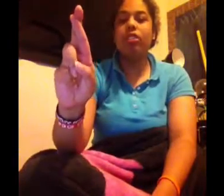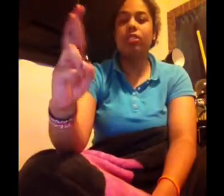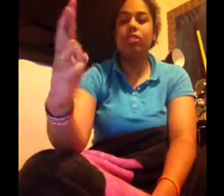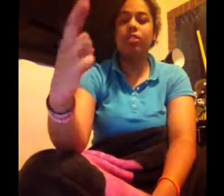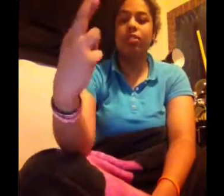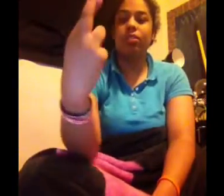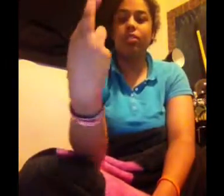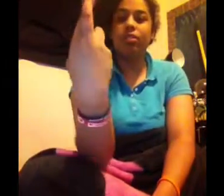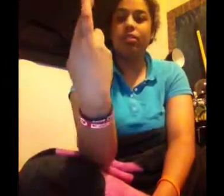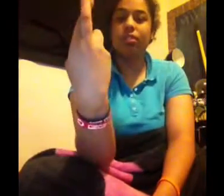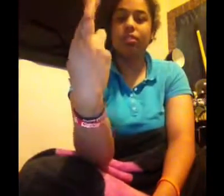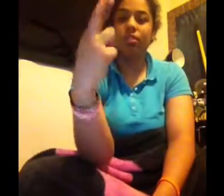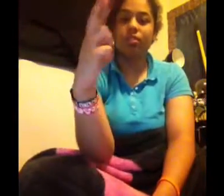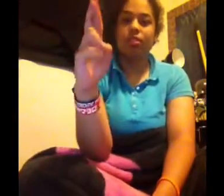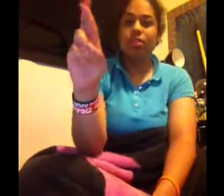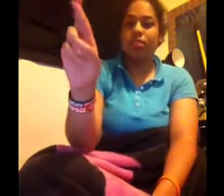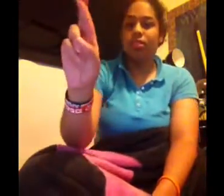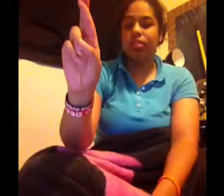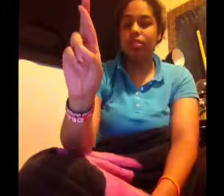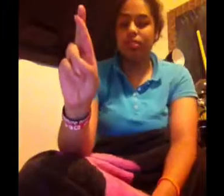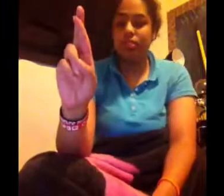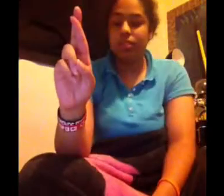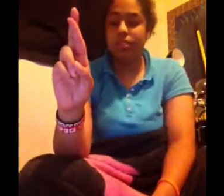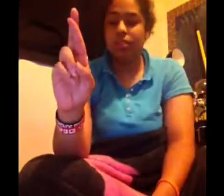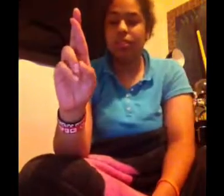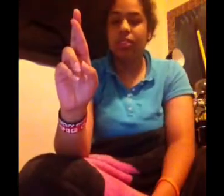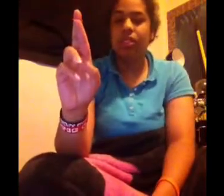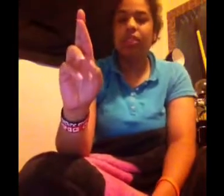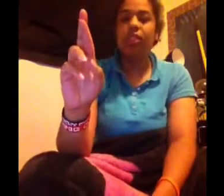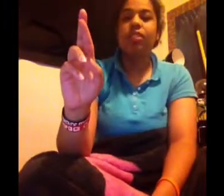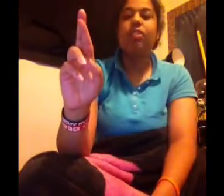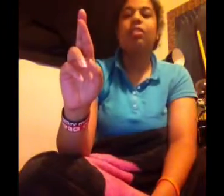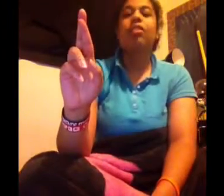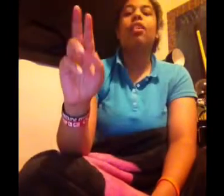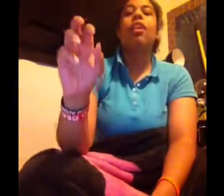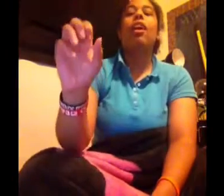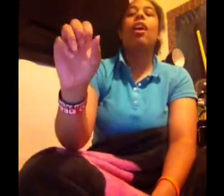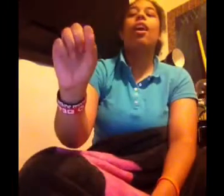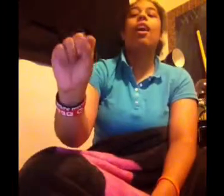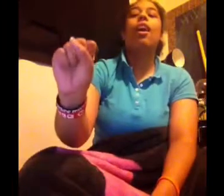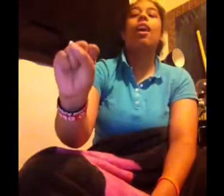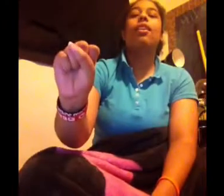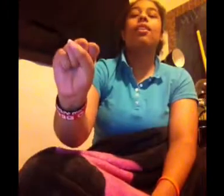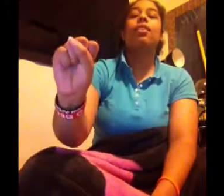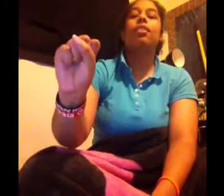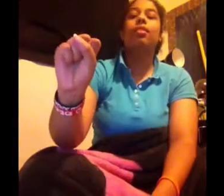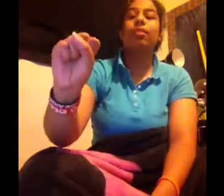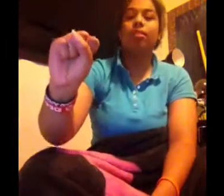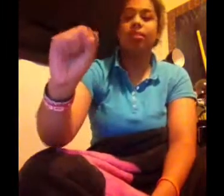S, T,